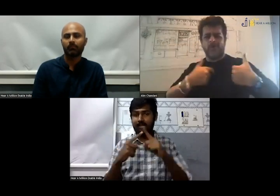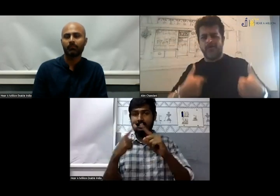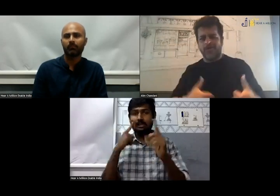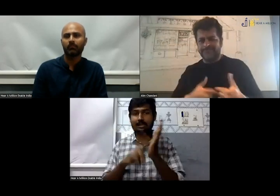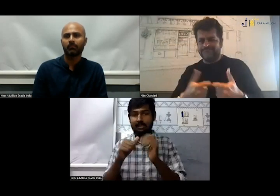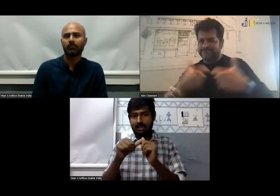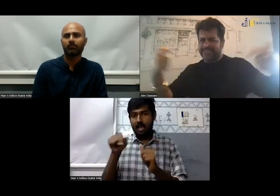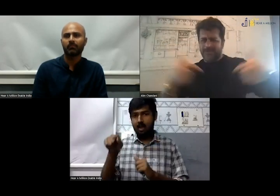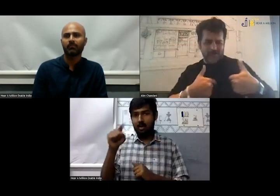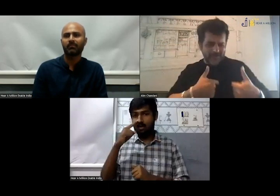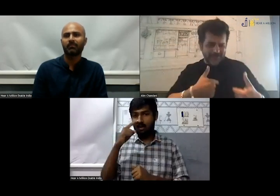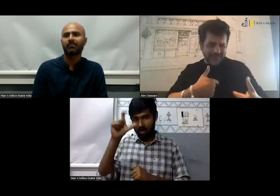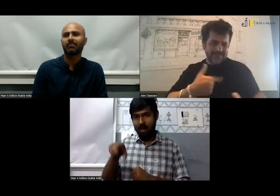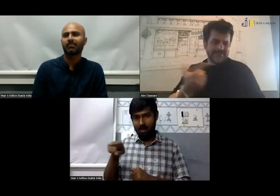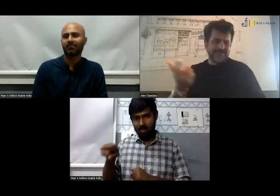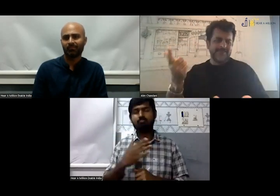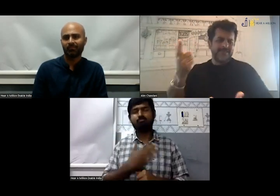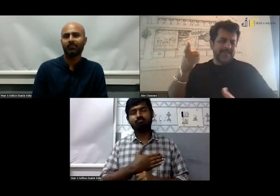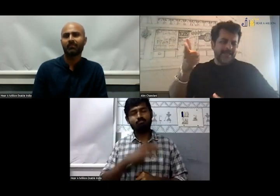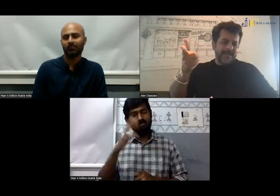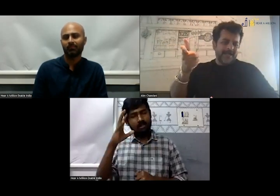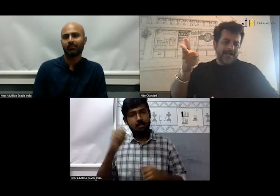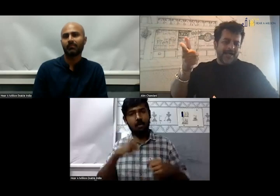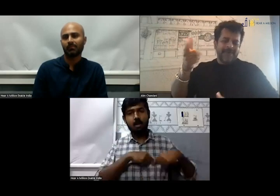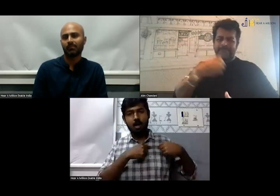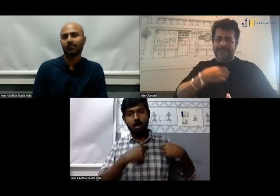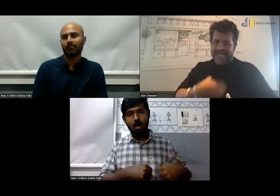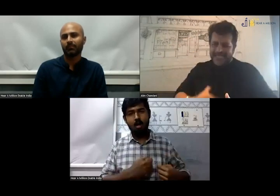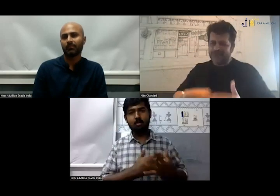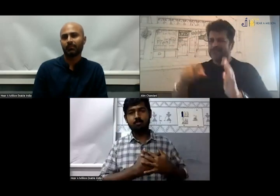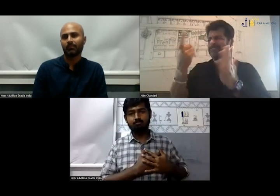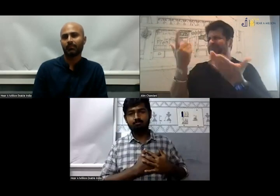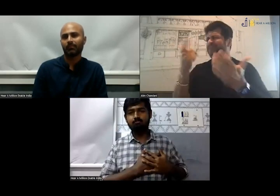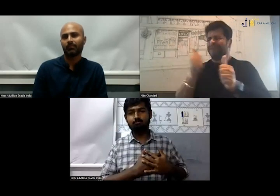So Tina, she remembers